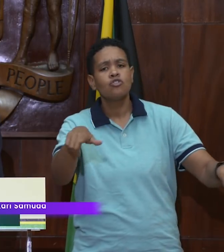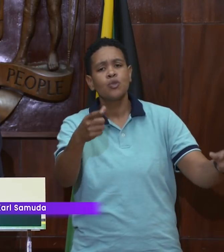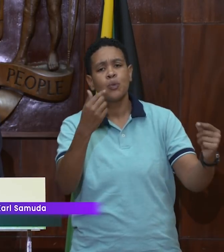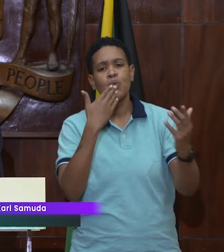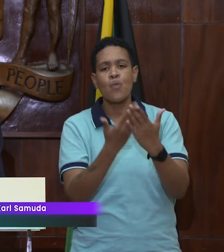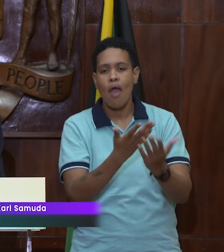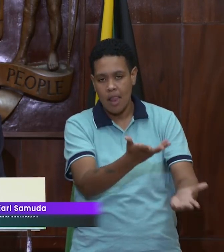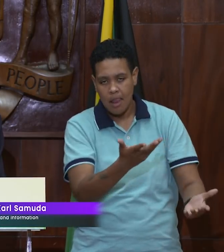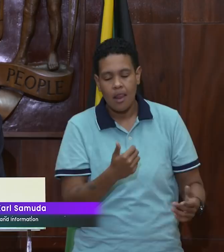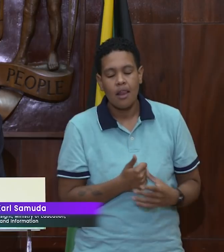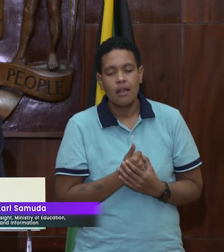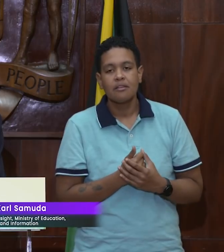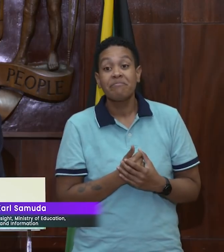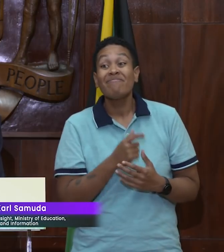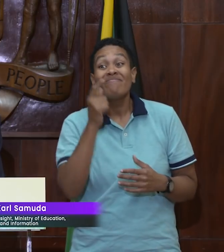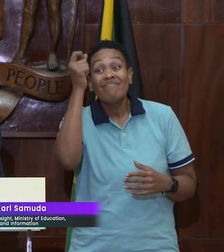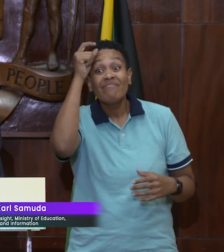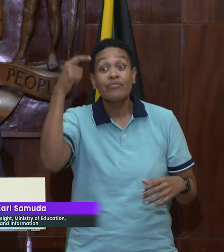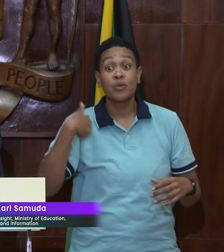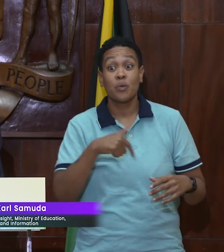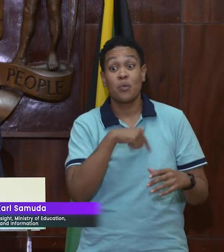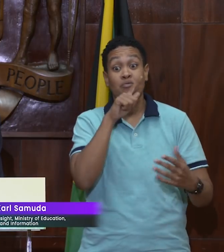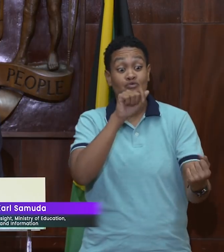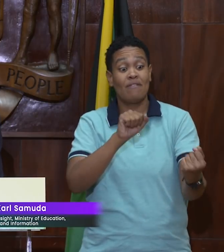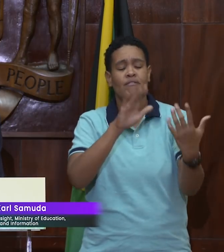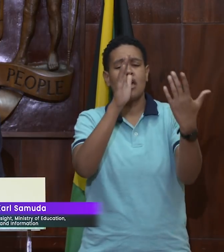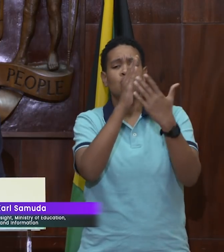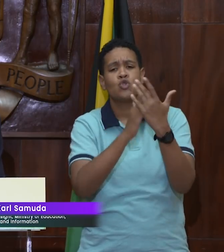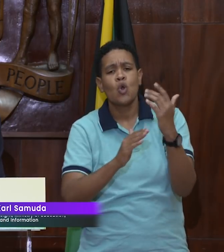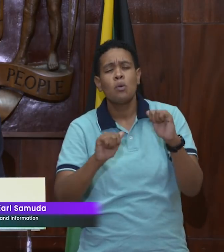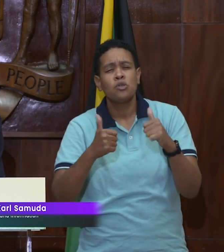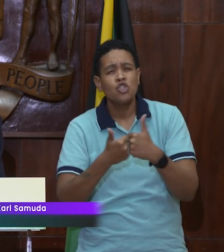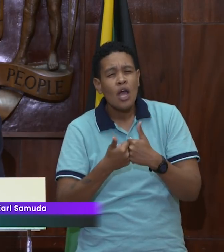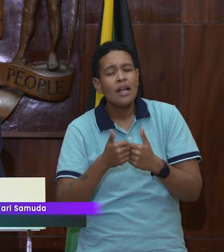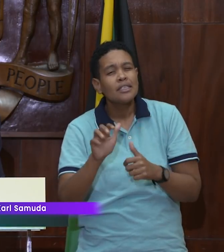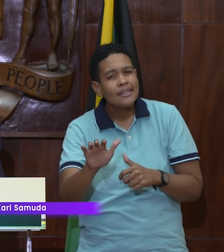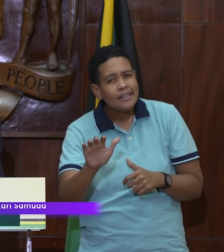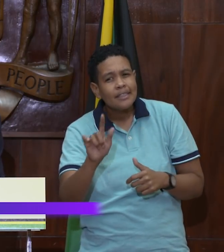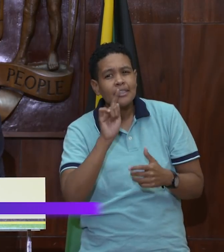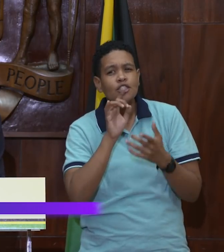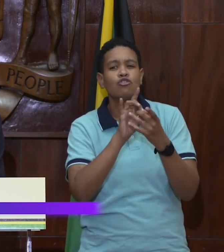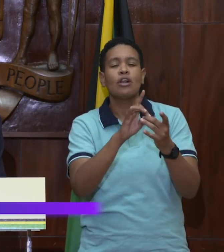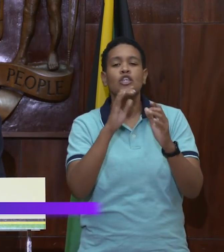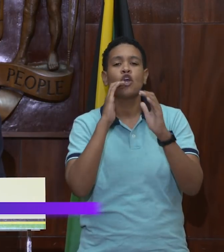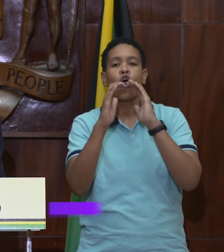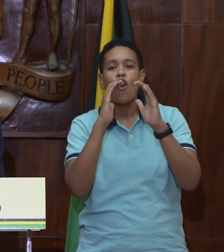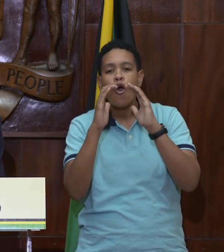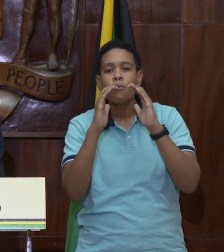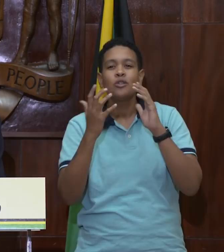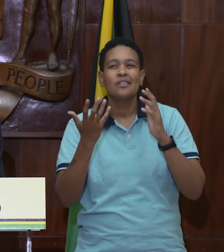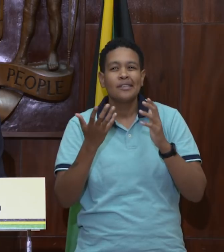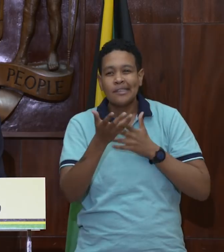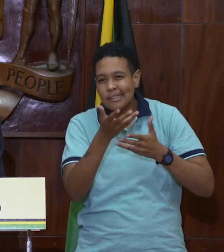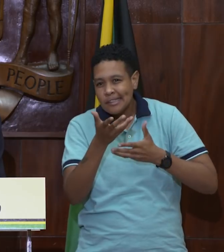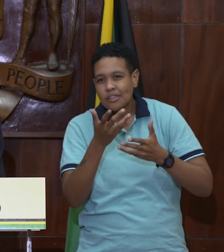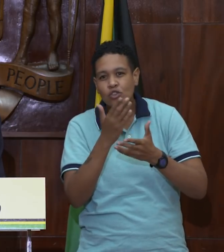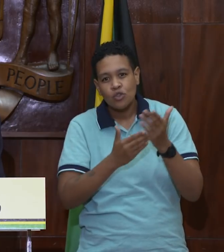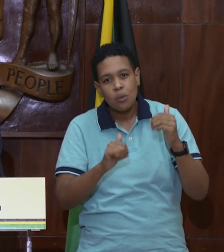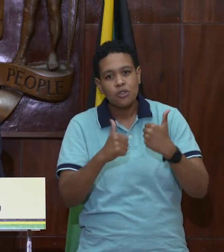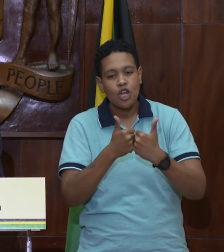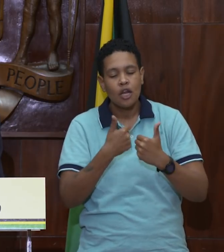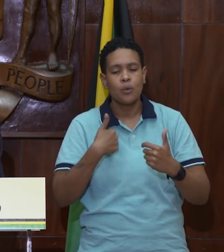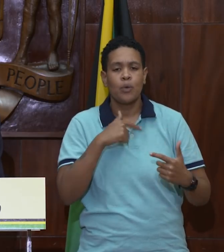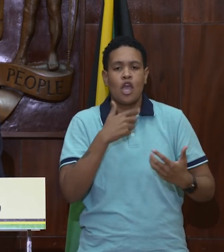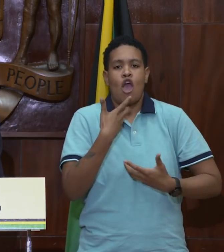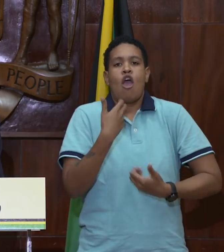extremely well. And although we have been faced with some challenges with respect to communications and so forth, we are very